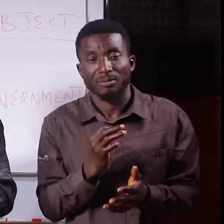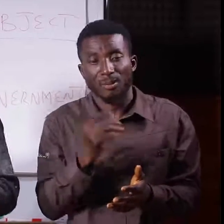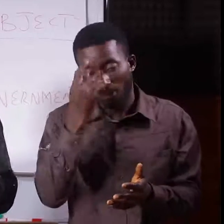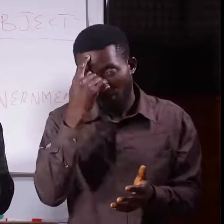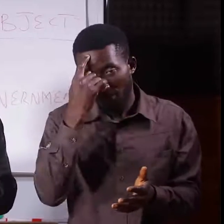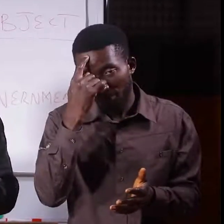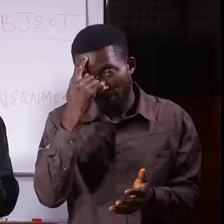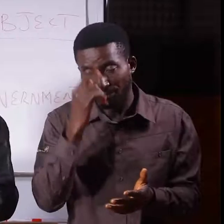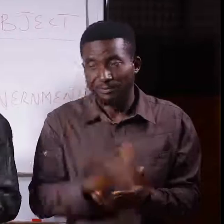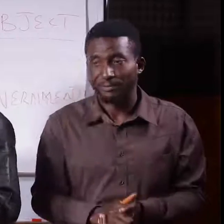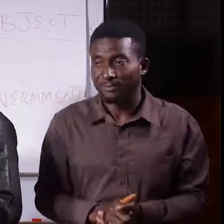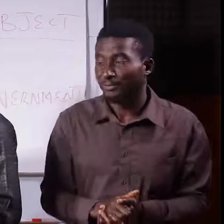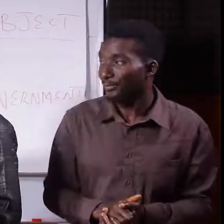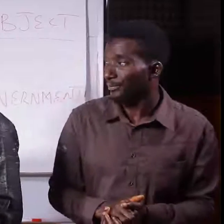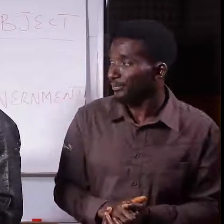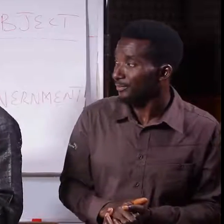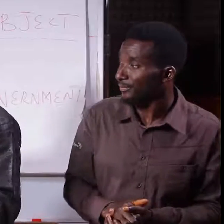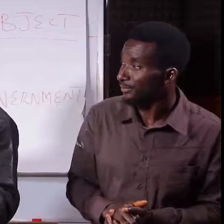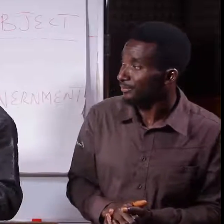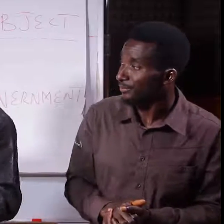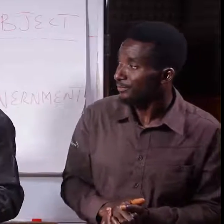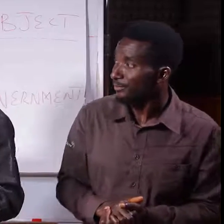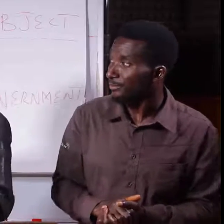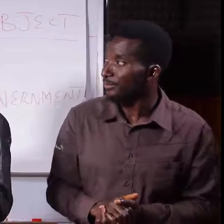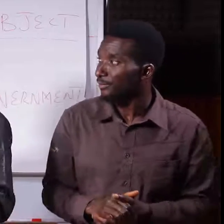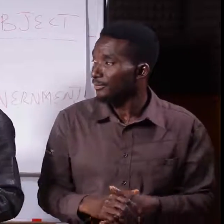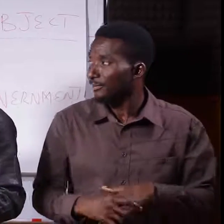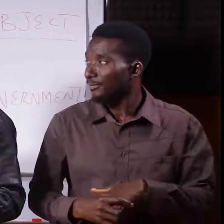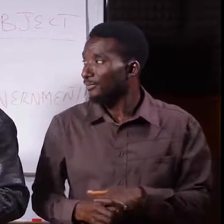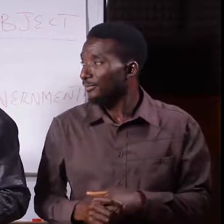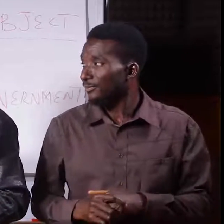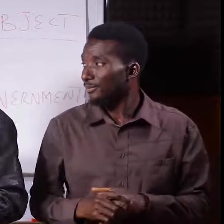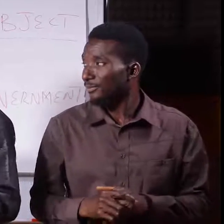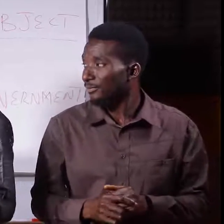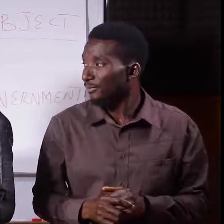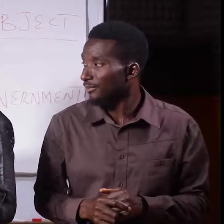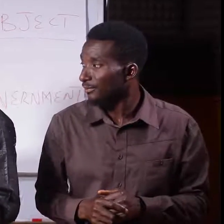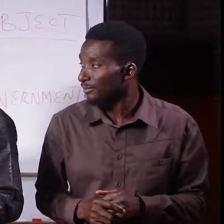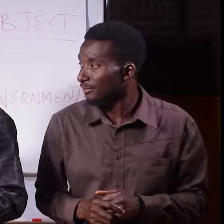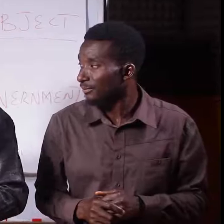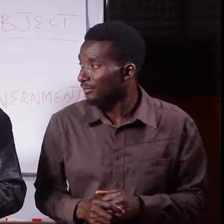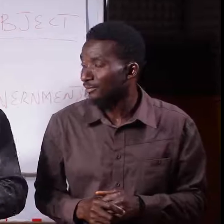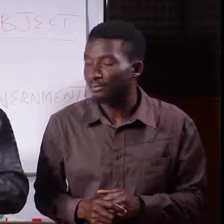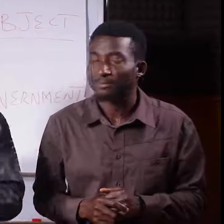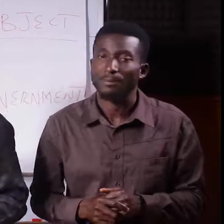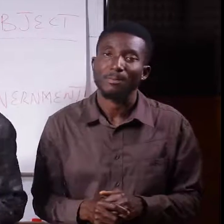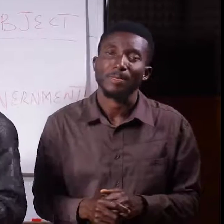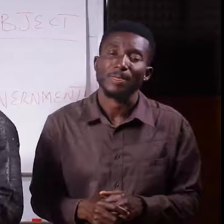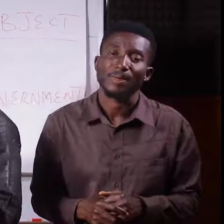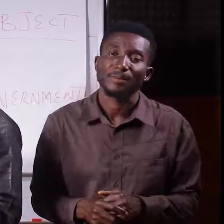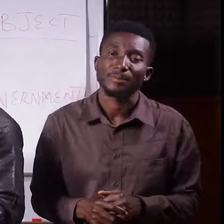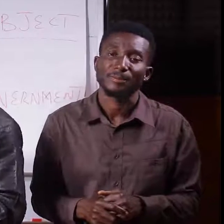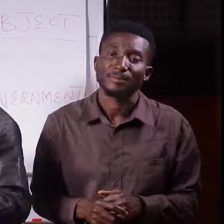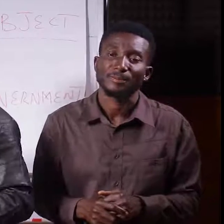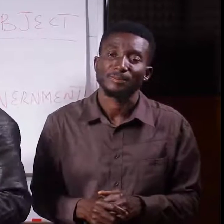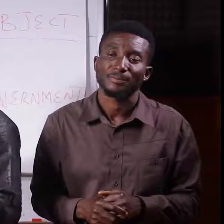collaborate or liaise with the federal government. And you see that most of the social or essential services are being provided at